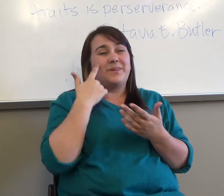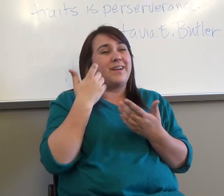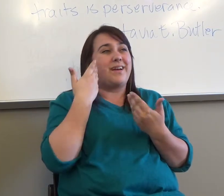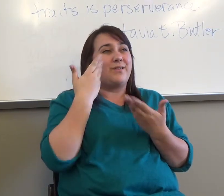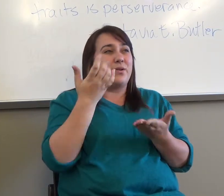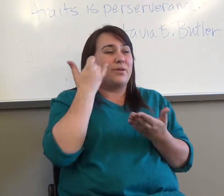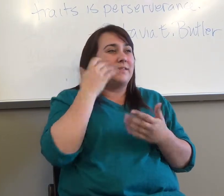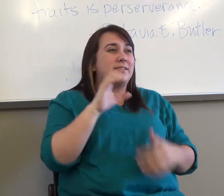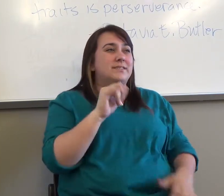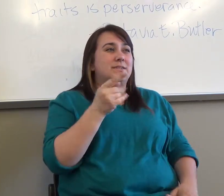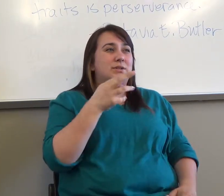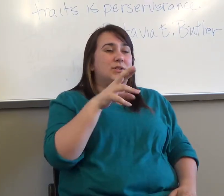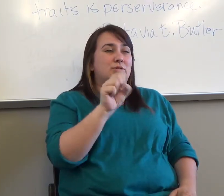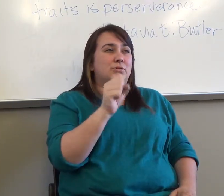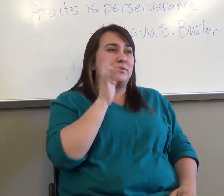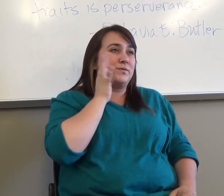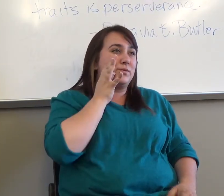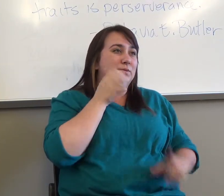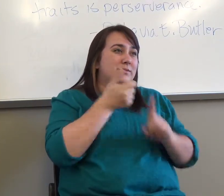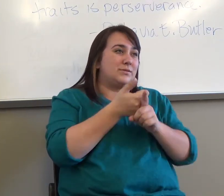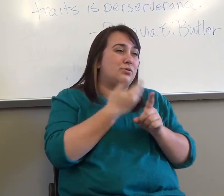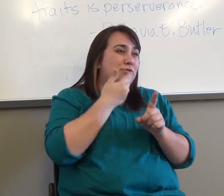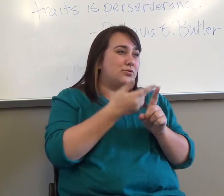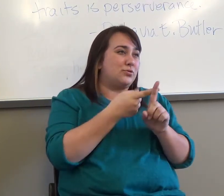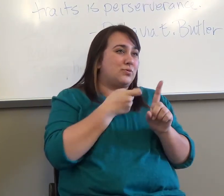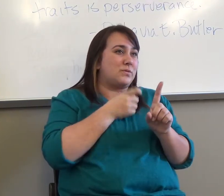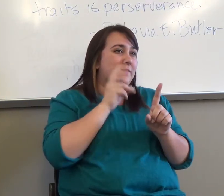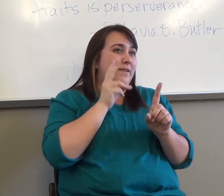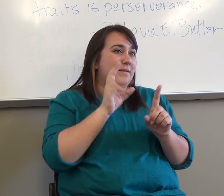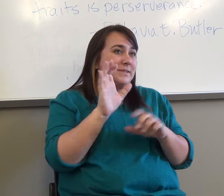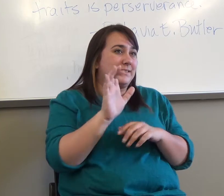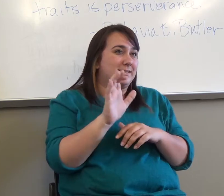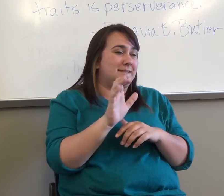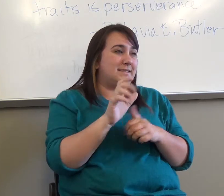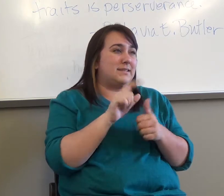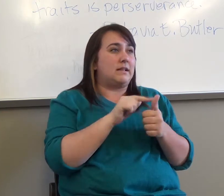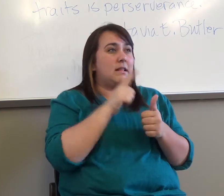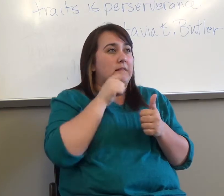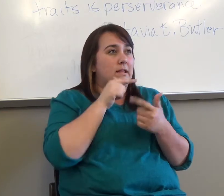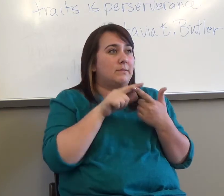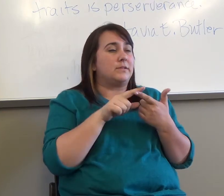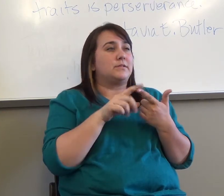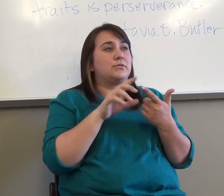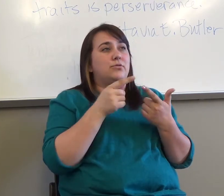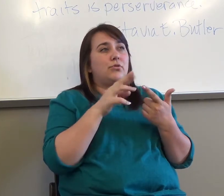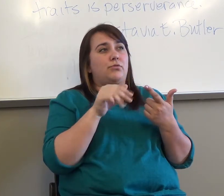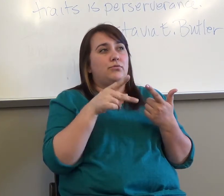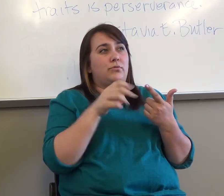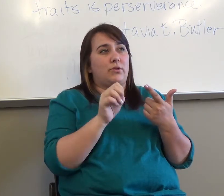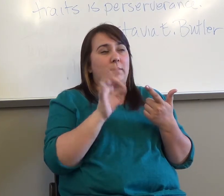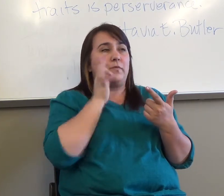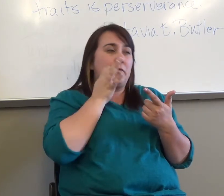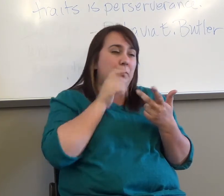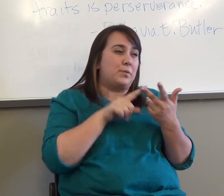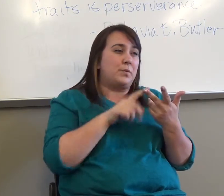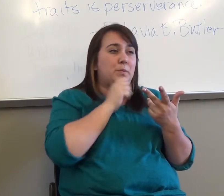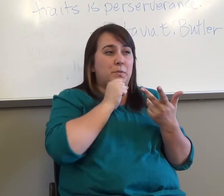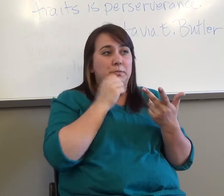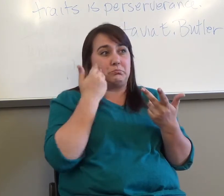citrus fruits are a good source of vitamin C, and 3 examples are lemons, grapefruit, yogurt. I'm not sure that is fully argument. I think they